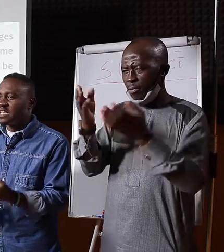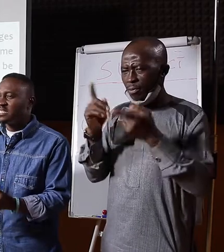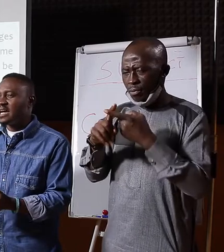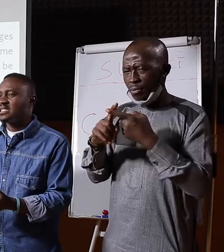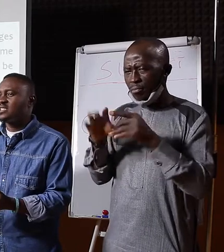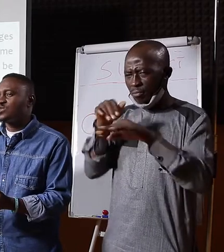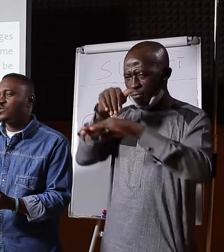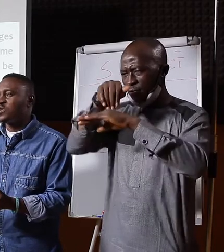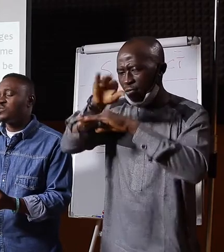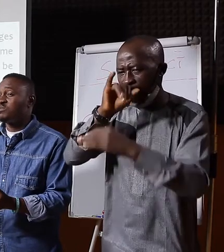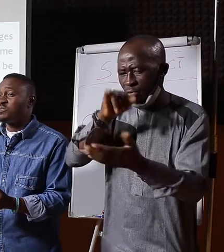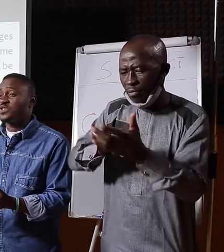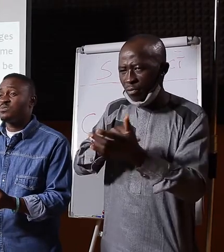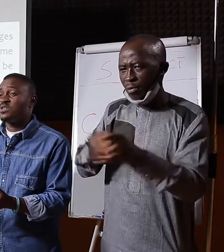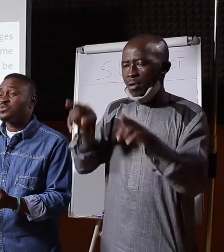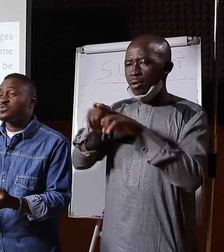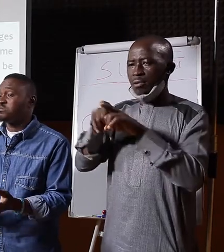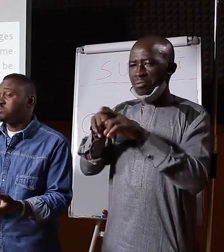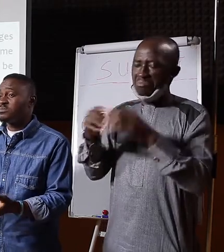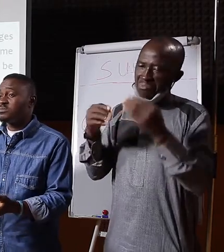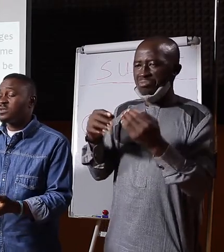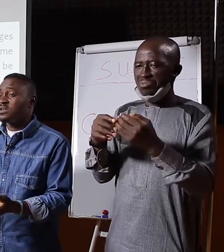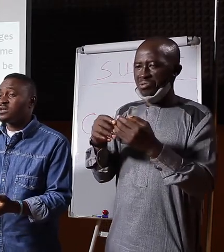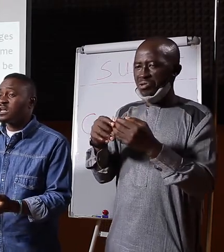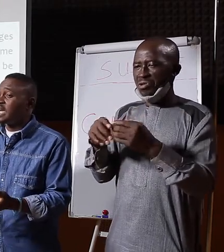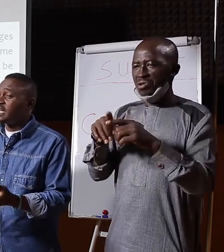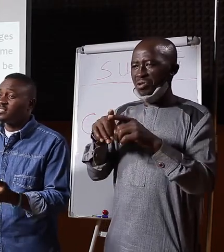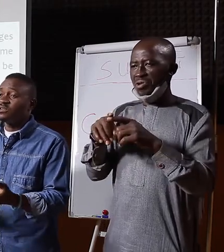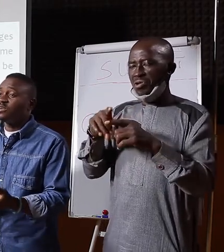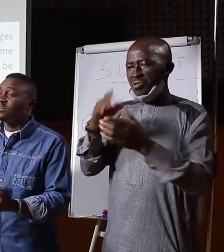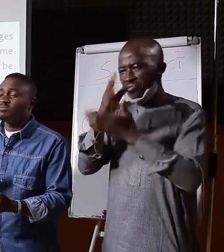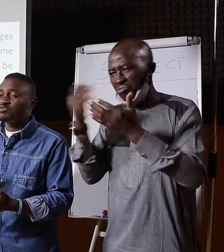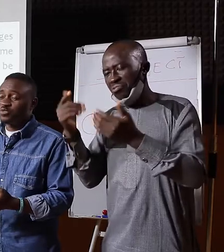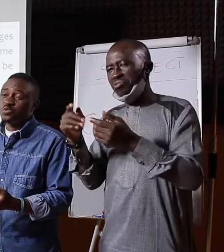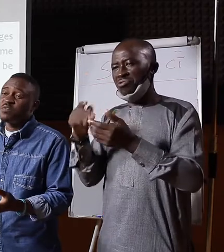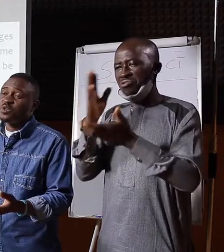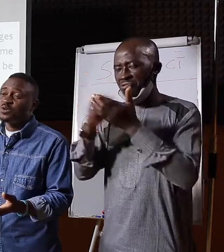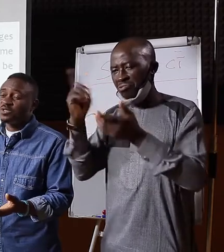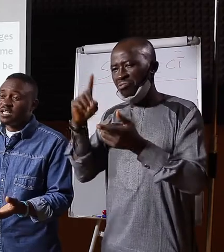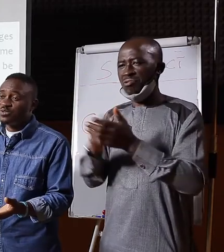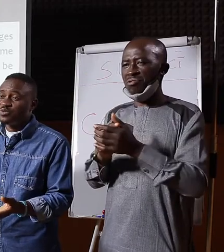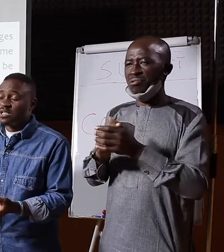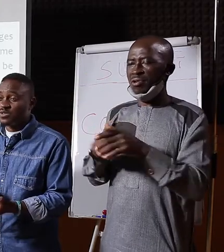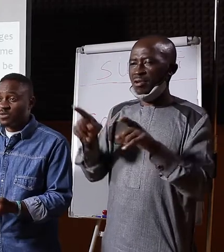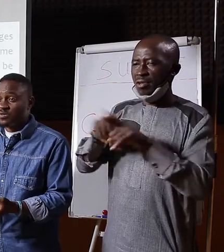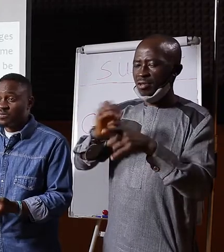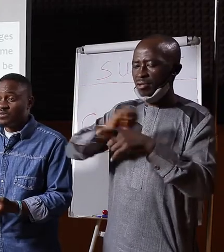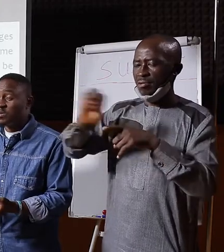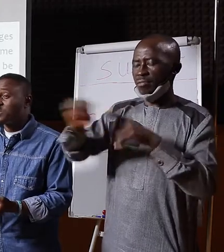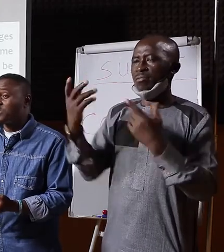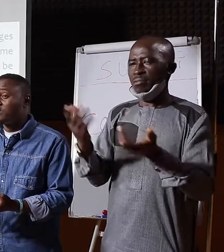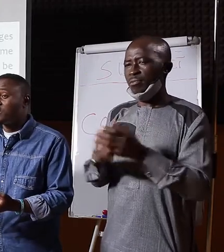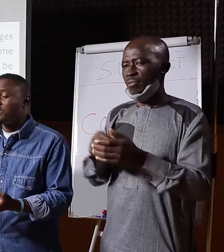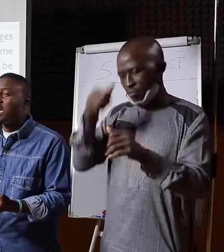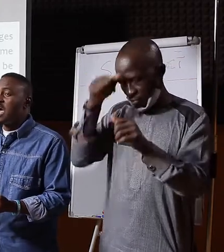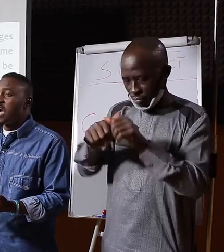it sent as a soft copy, possibly to a client or whosoever you want to send it to as a soft copy.